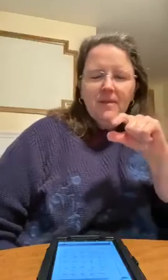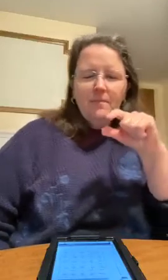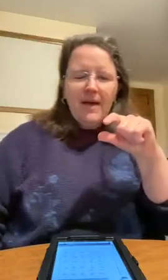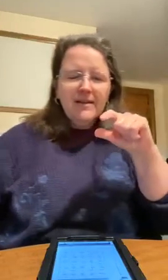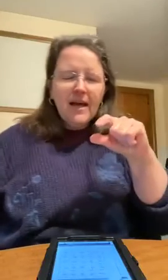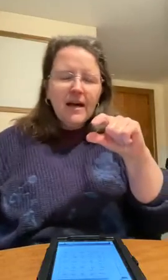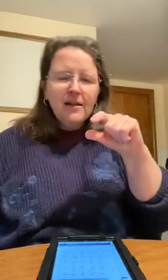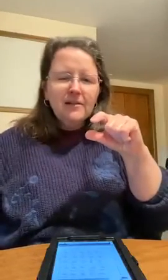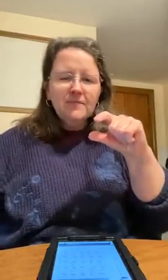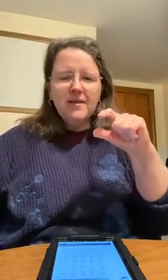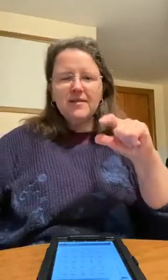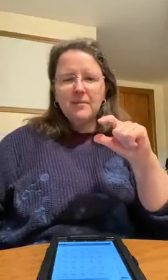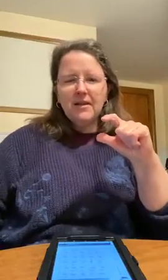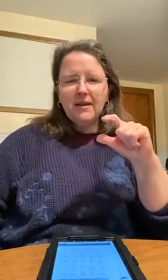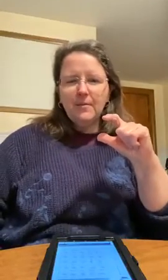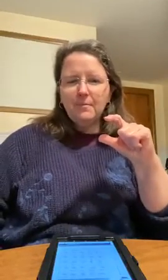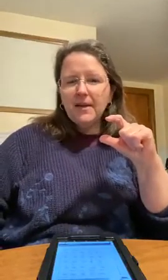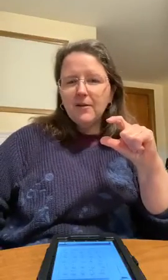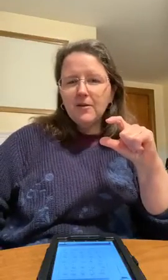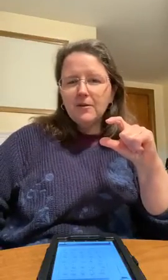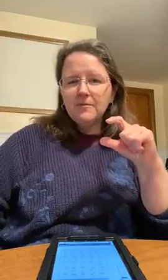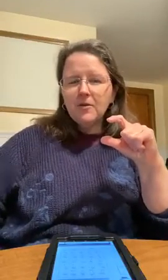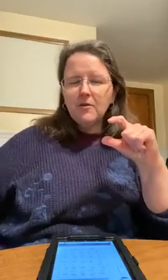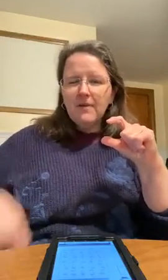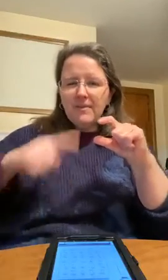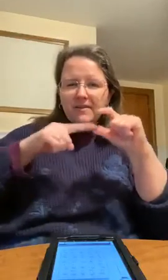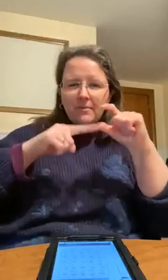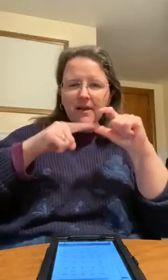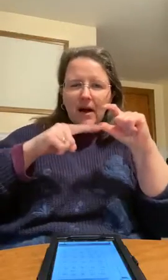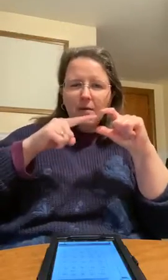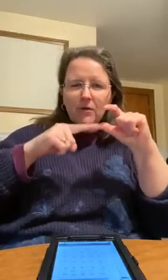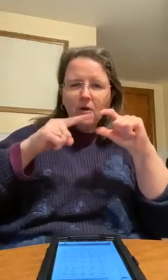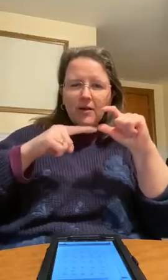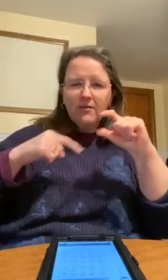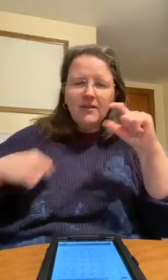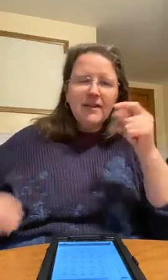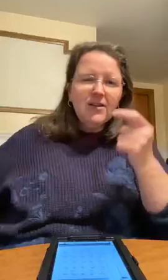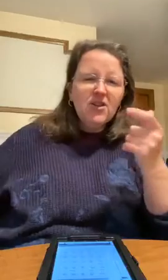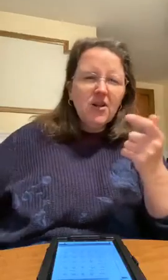bent L is something a little bit bigger, maybe something oblong. You can kind of show it.